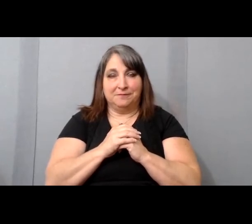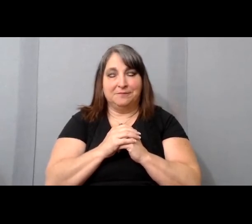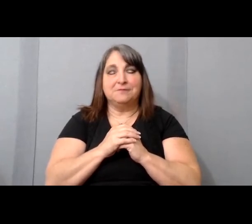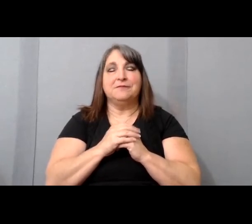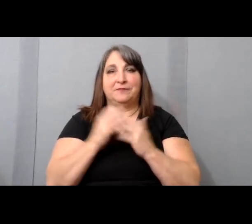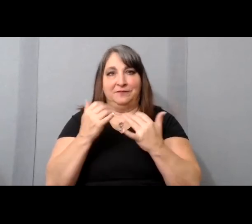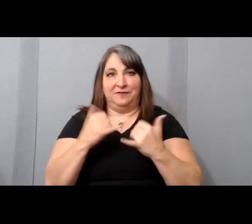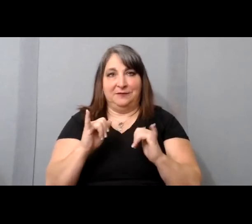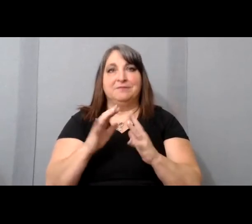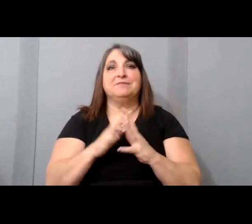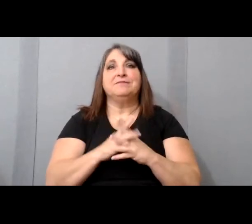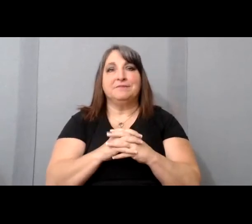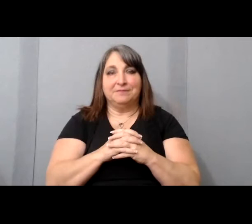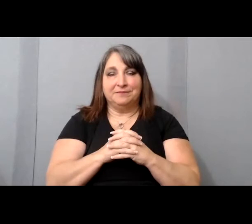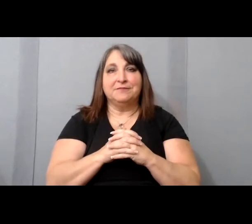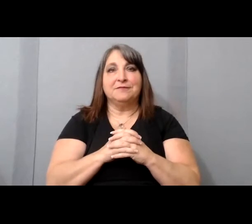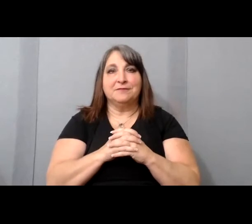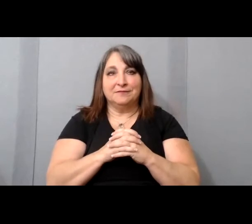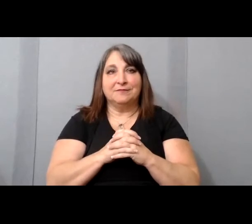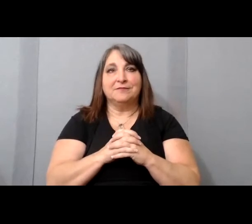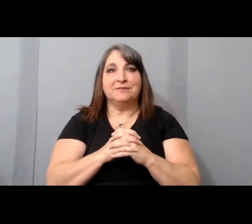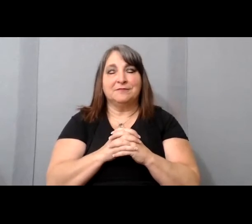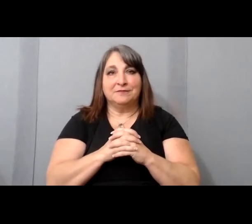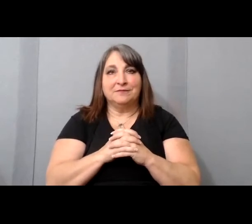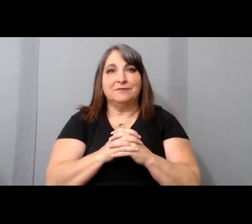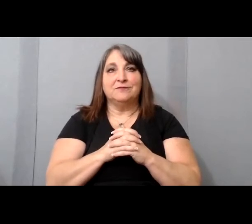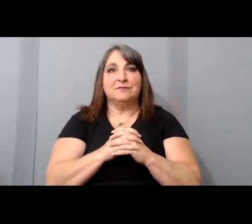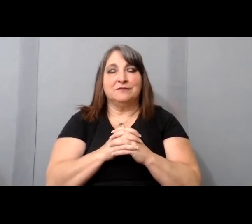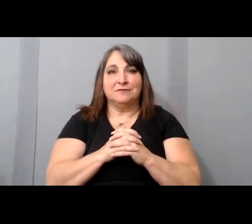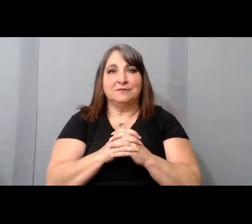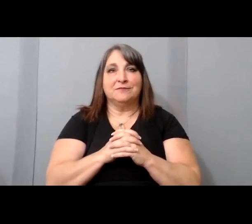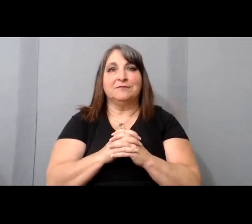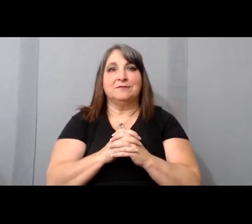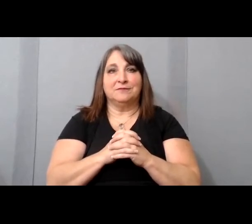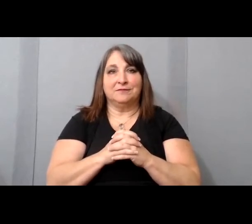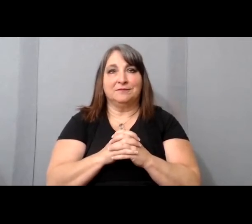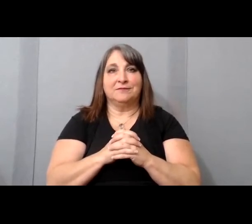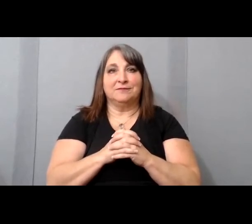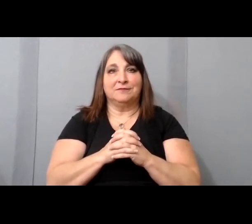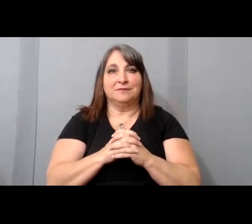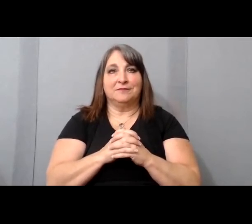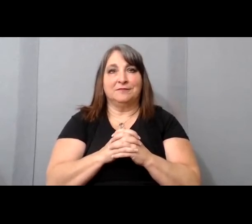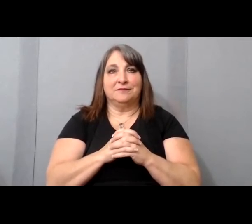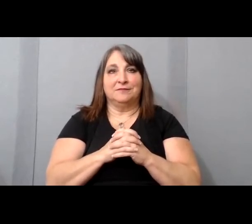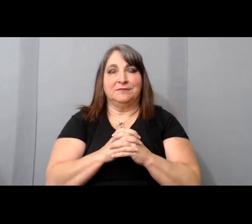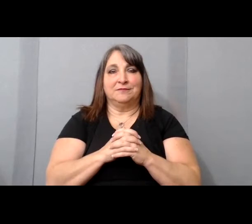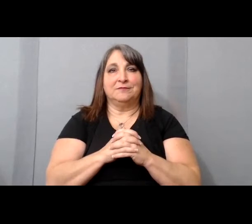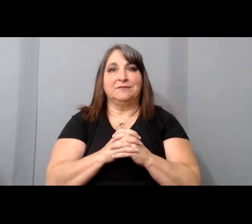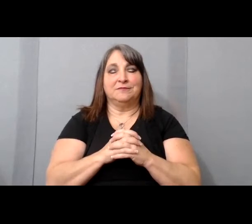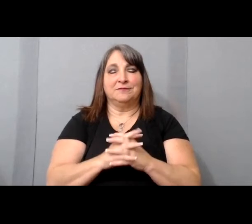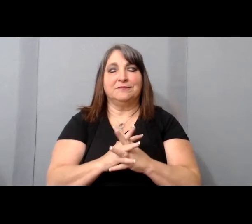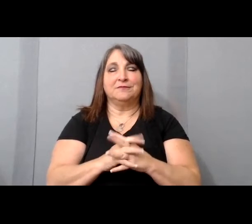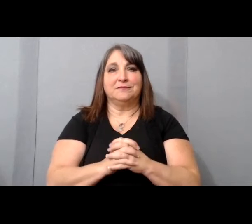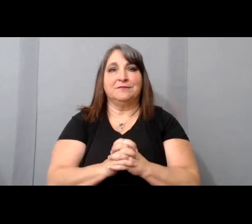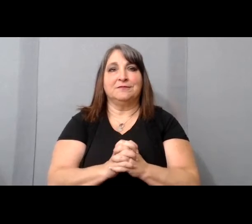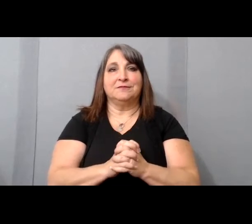taki monan chami hinga alachwingai cho khoshpu yunnach cho onam supulnga to won